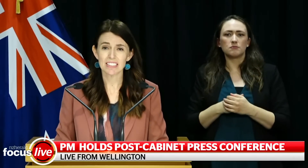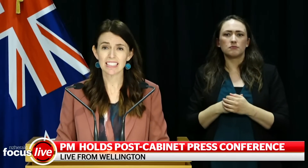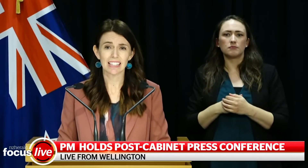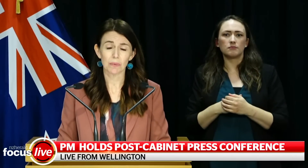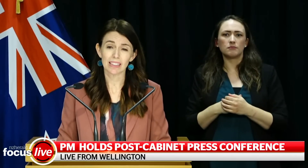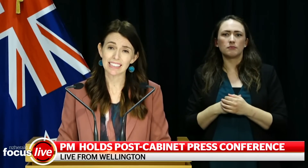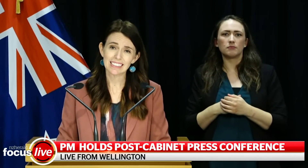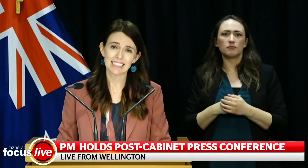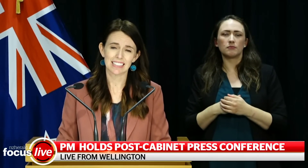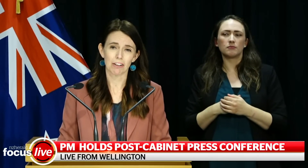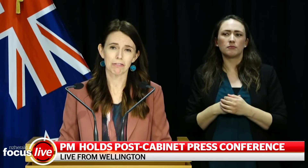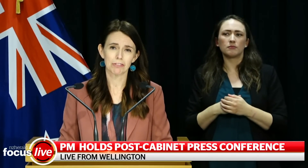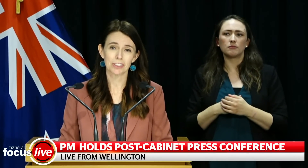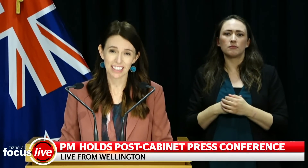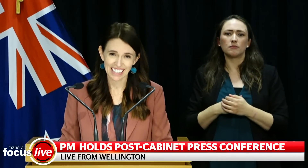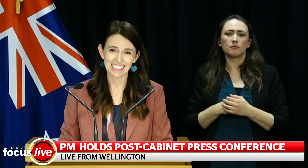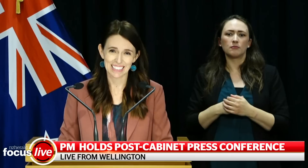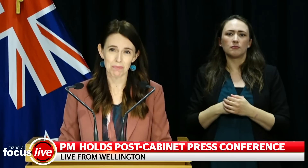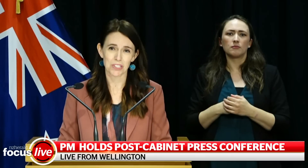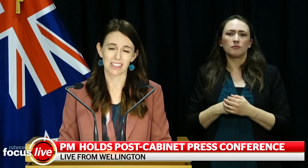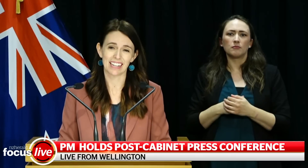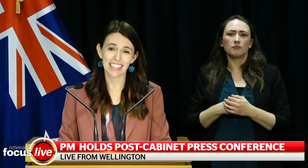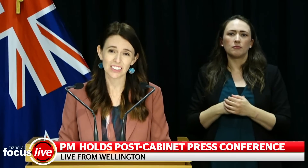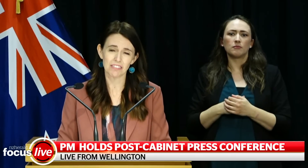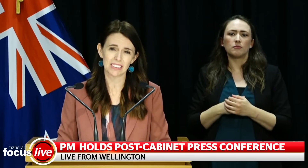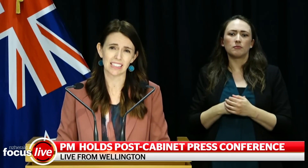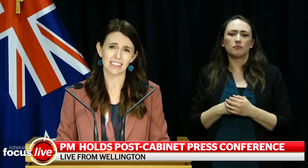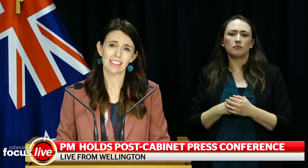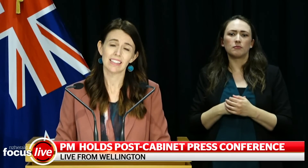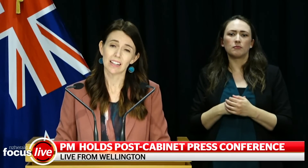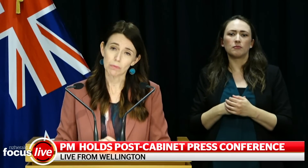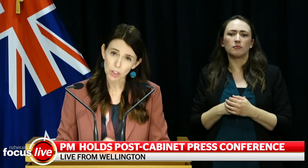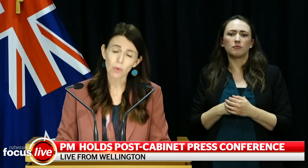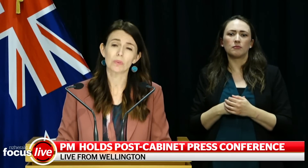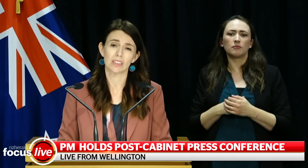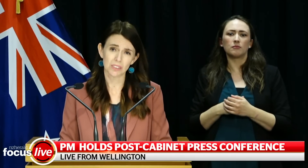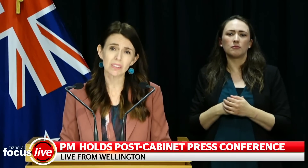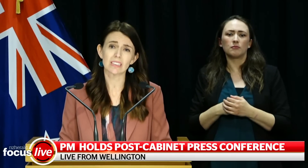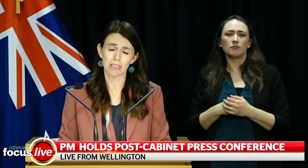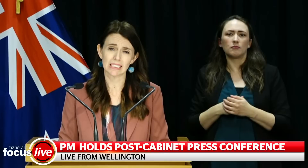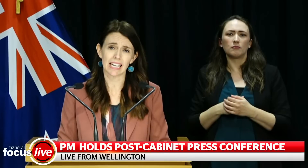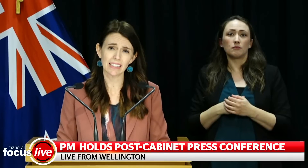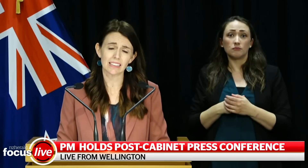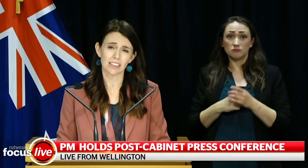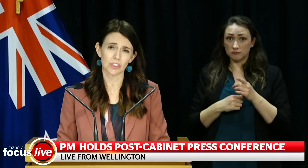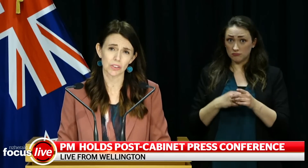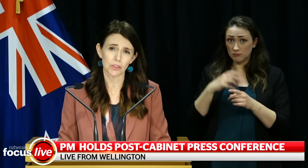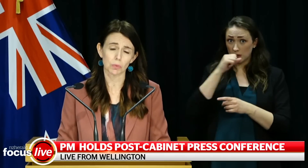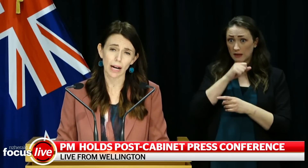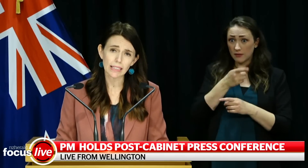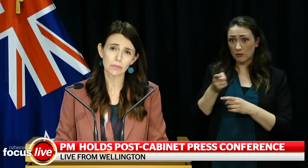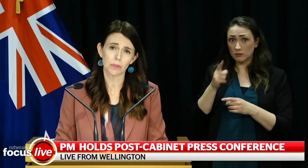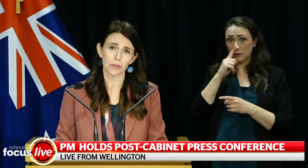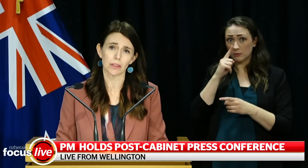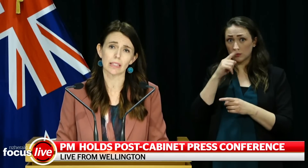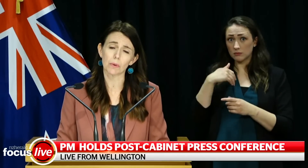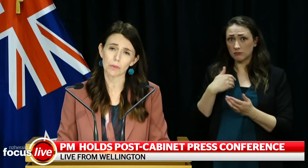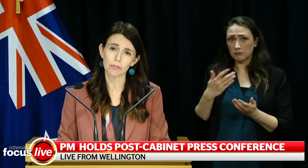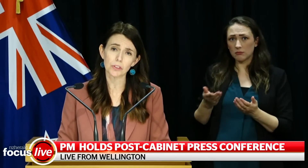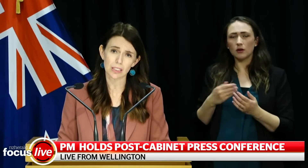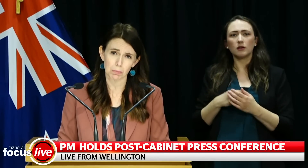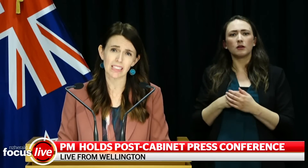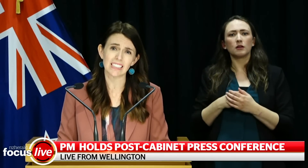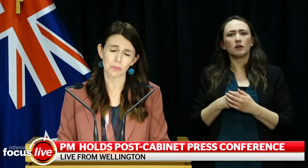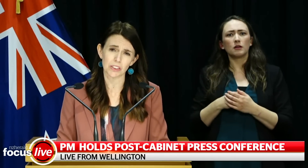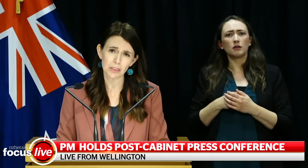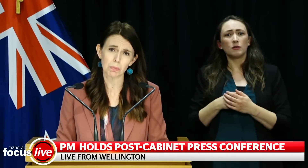anything I've said that would lend itself to that assumption. As I've said, I'm told that as soon as the Minister had these concerns raised with her, they were